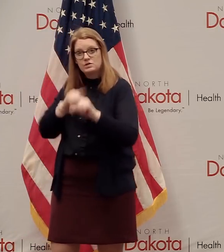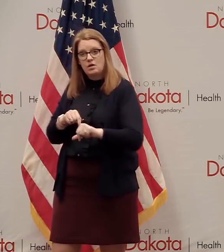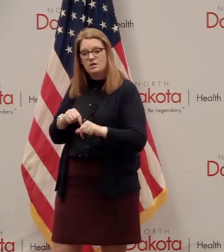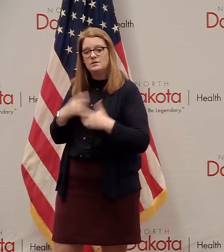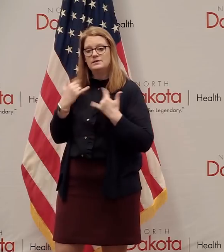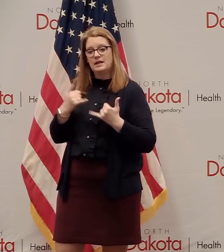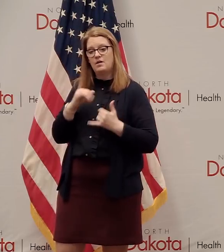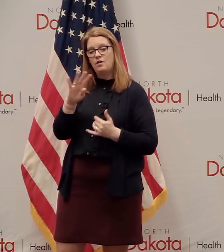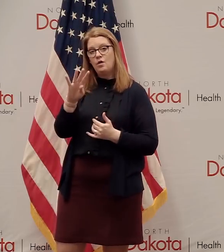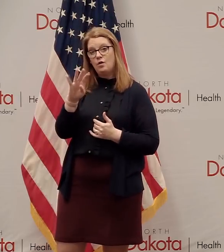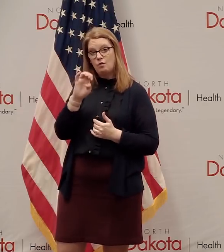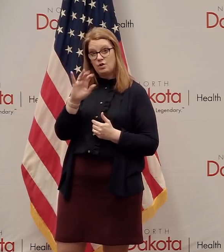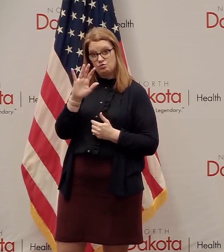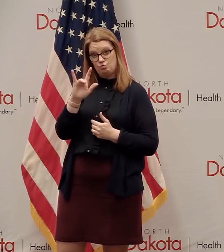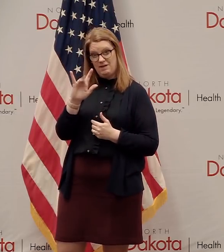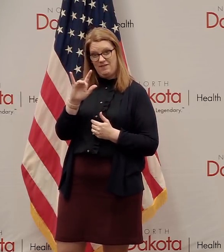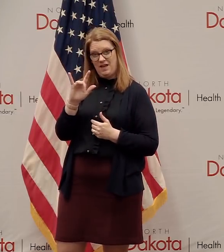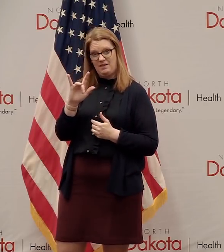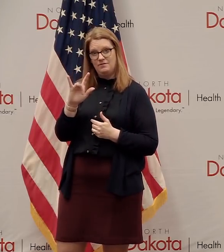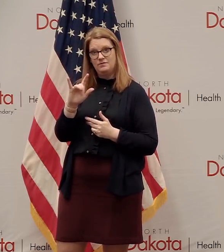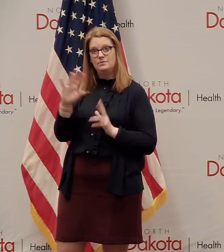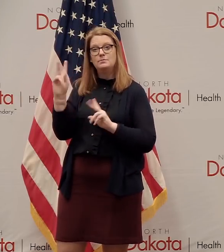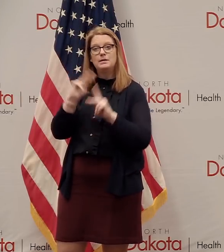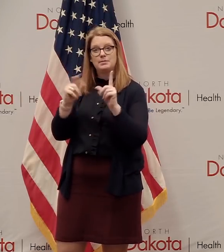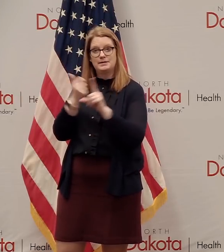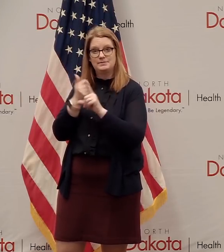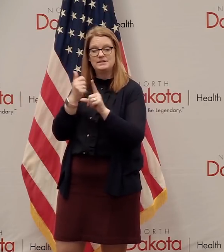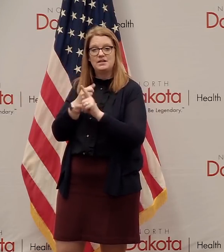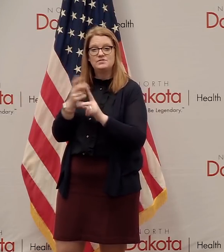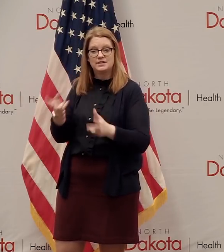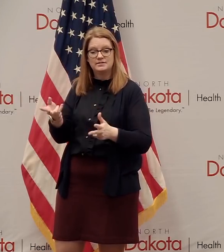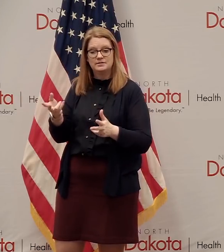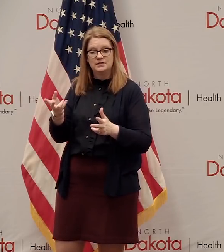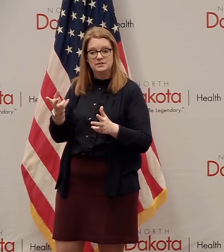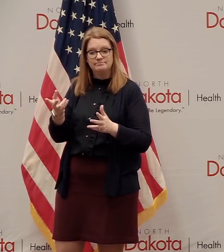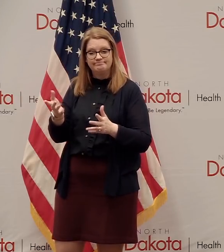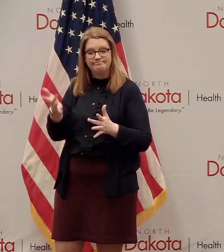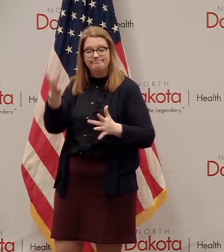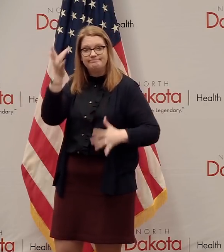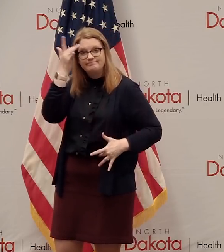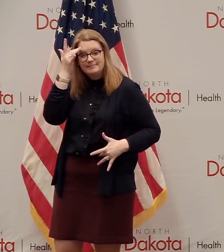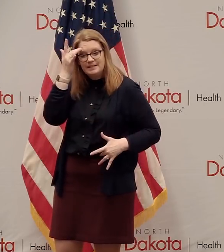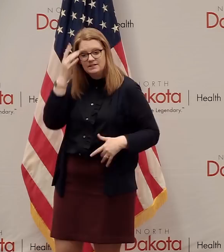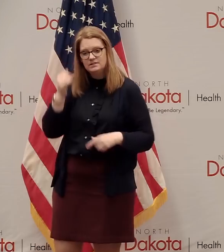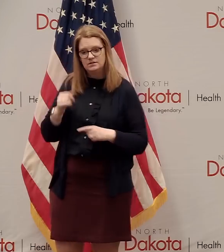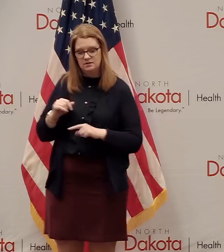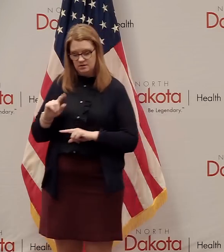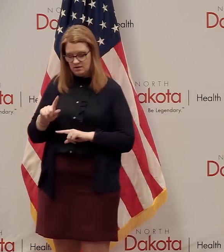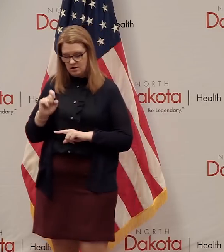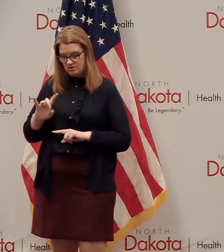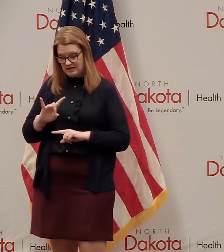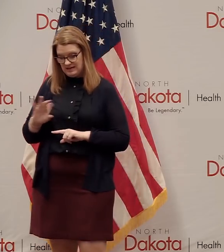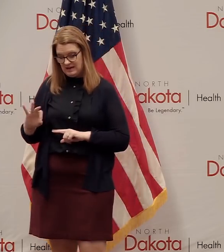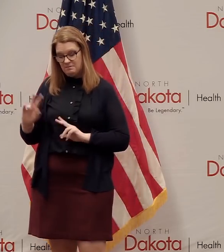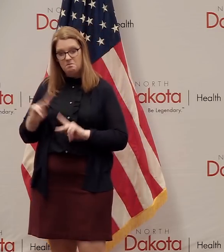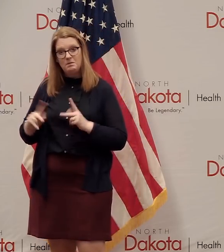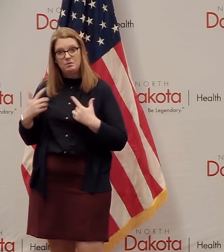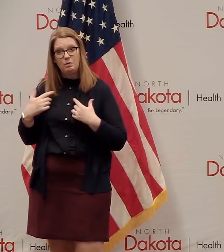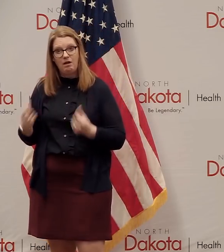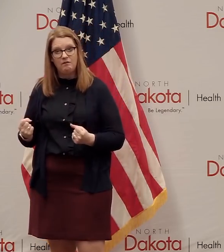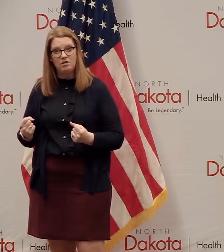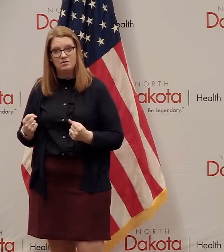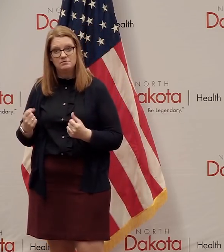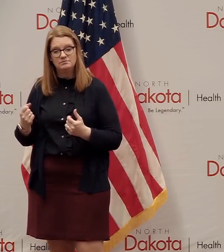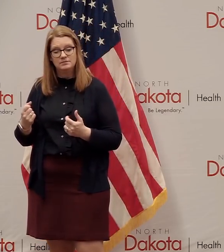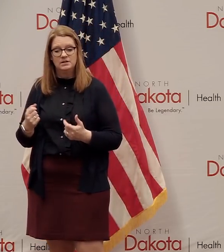have 425 active confirmed cases. We've seen 189 individuals recover, and